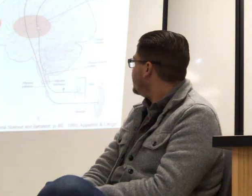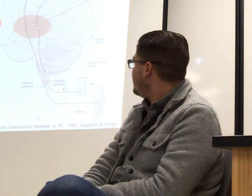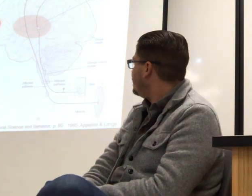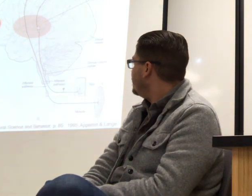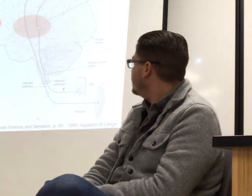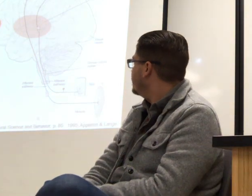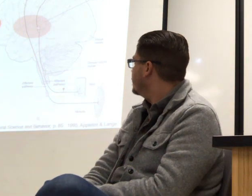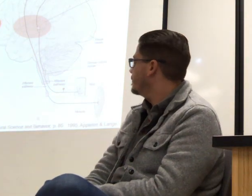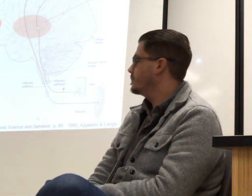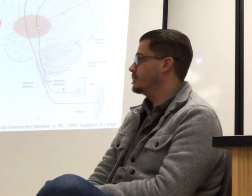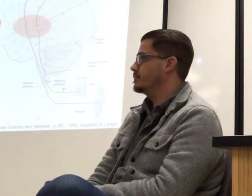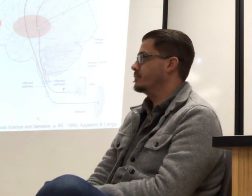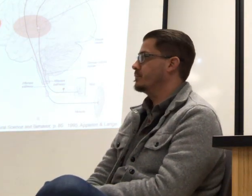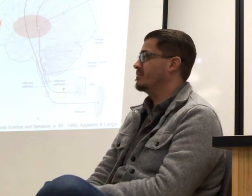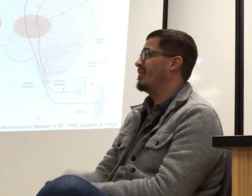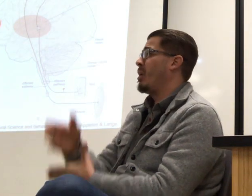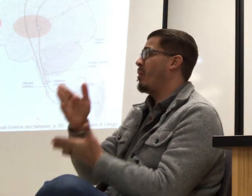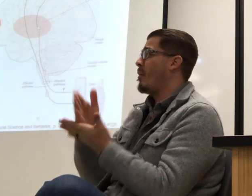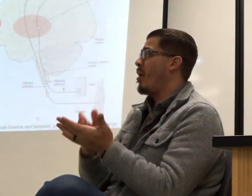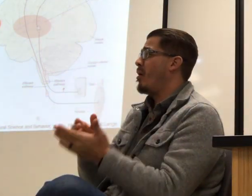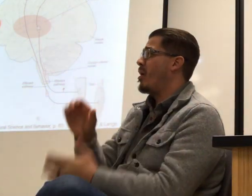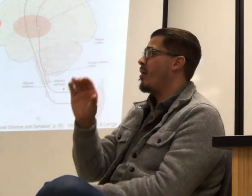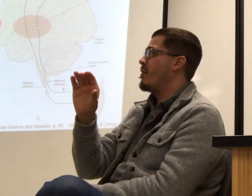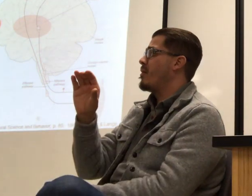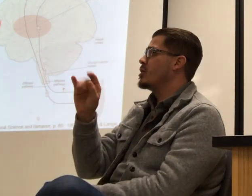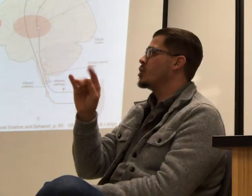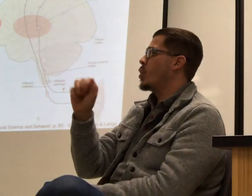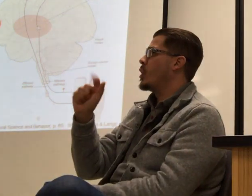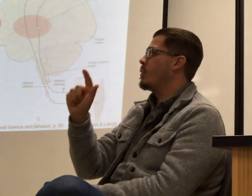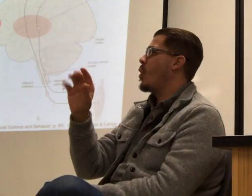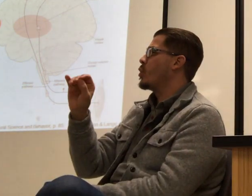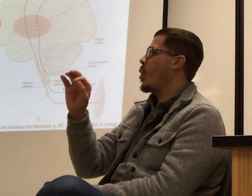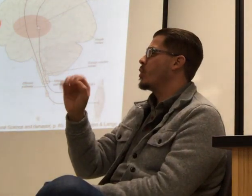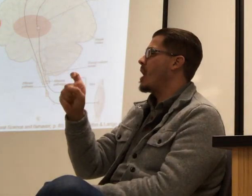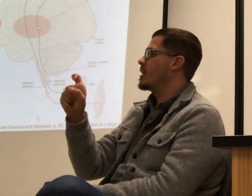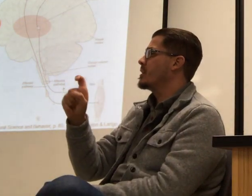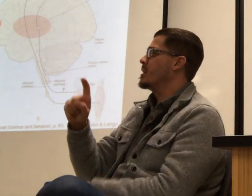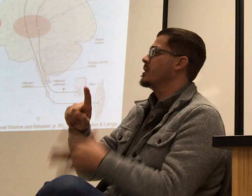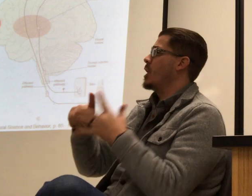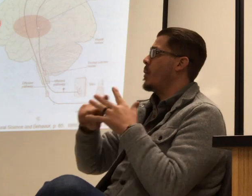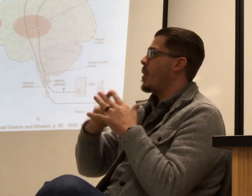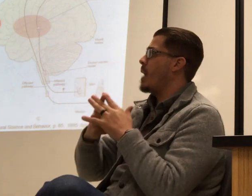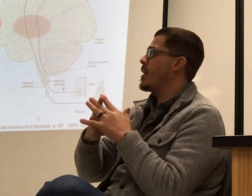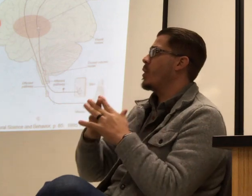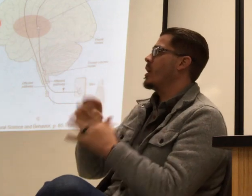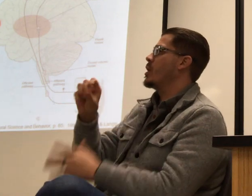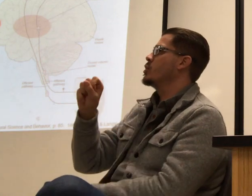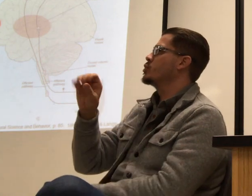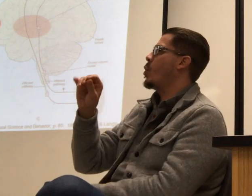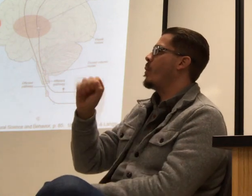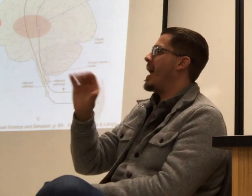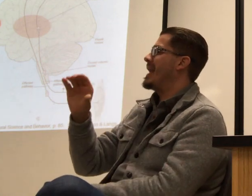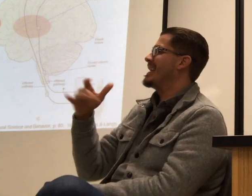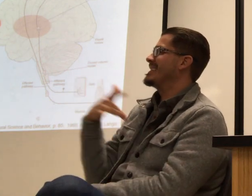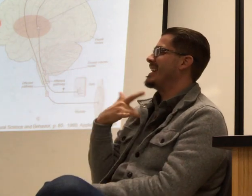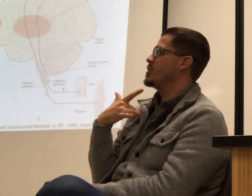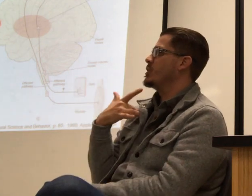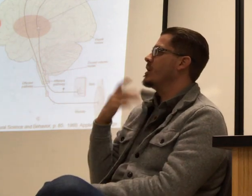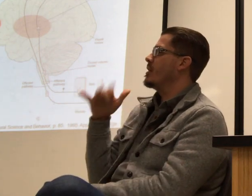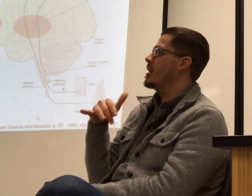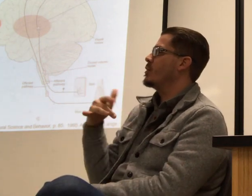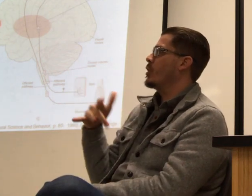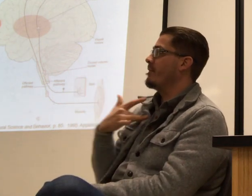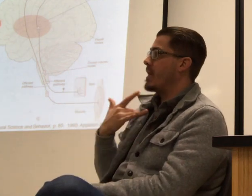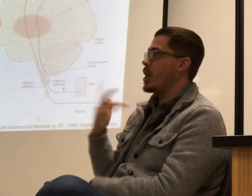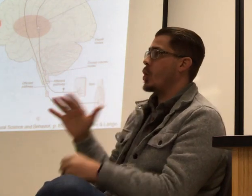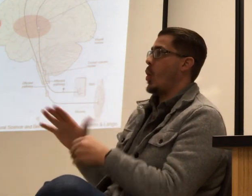And there's an area of the cerebral cortex that's the primary somatosensory cortex, which is the primary sense where you